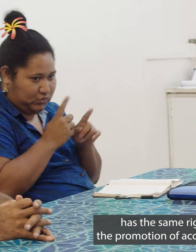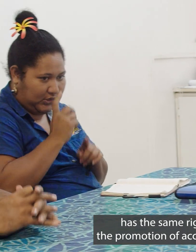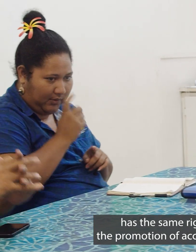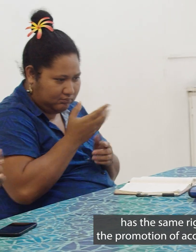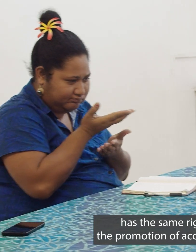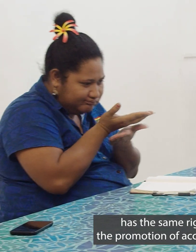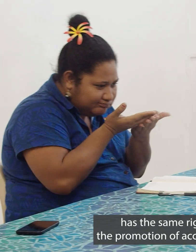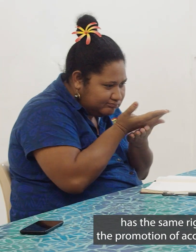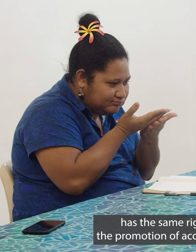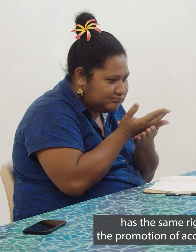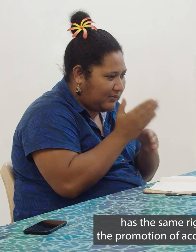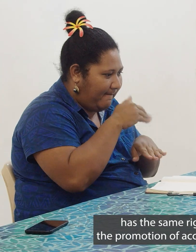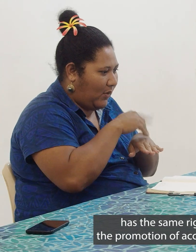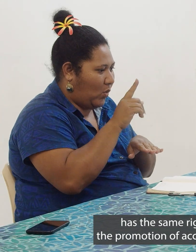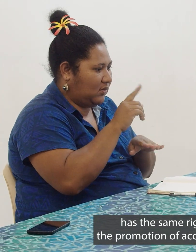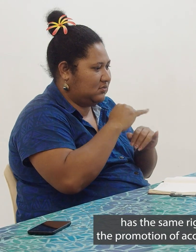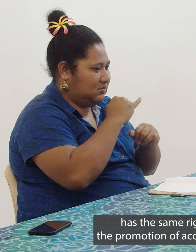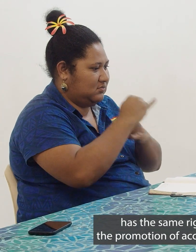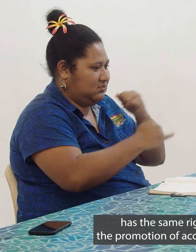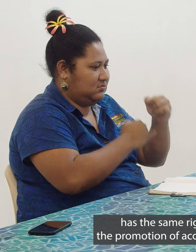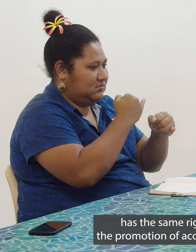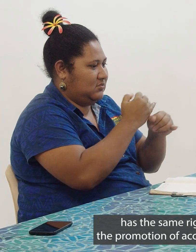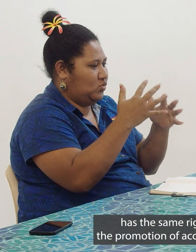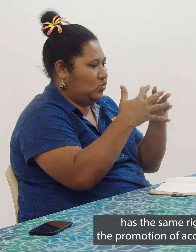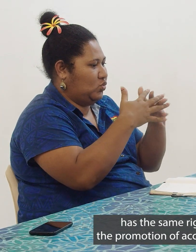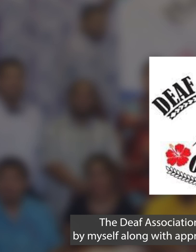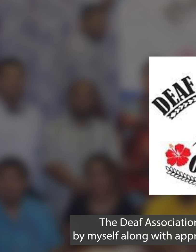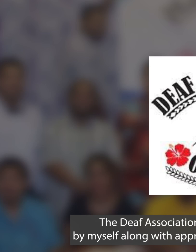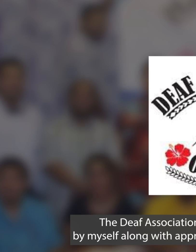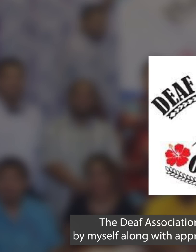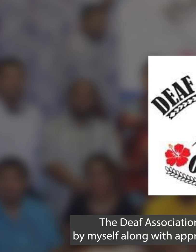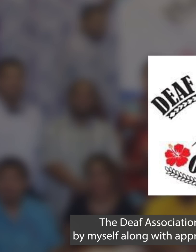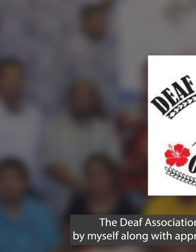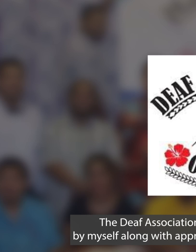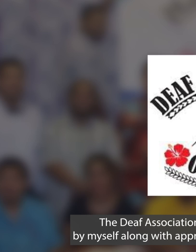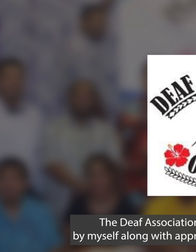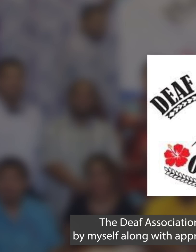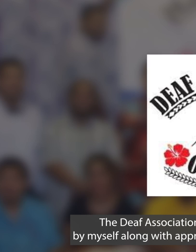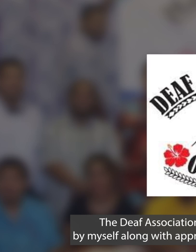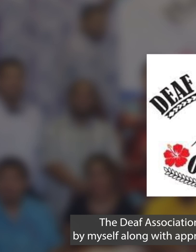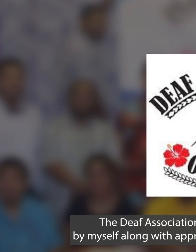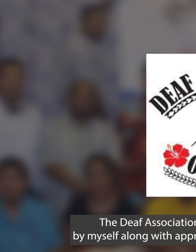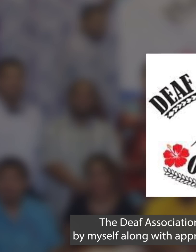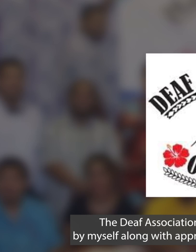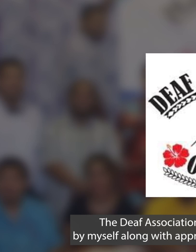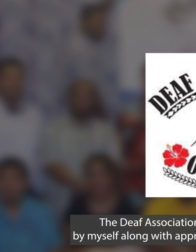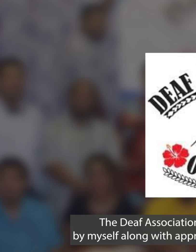the promotion of accessible and inclusive opportunities. The Deaf Association of Samoa was established